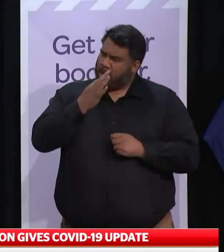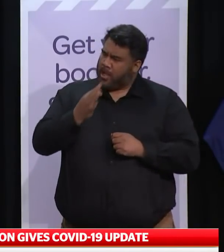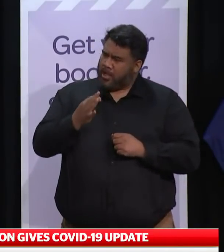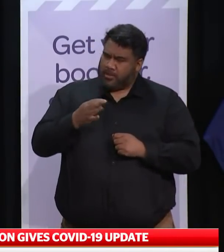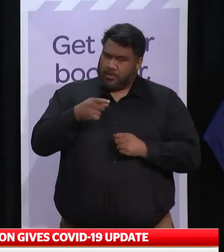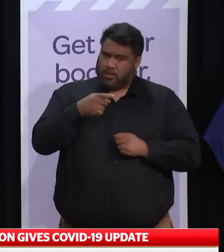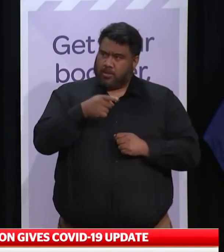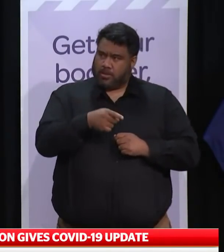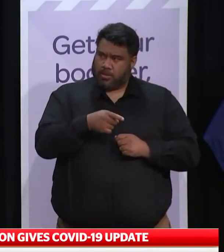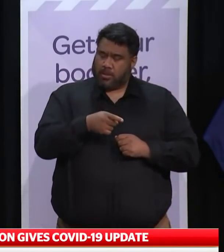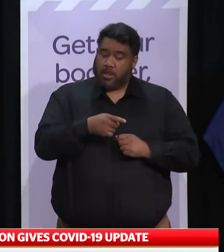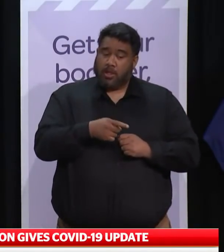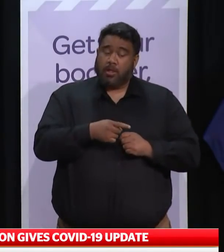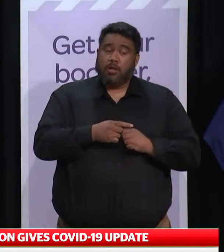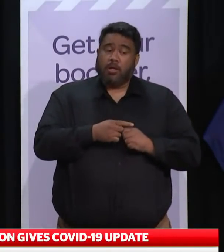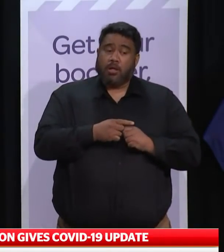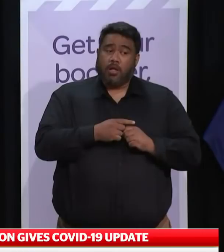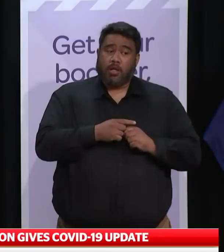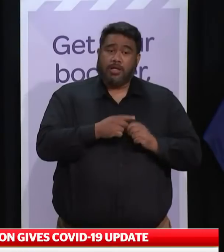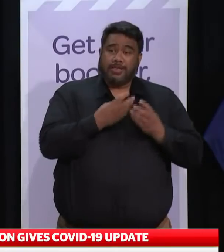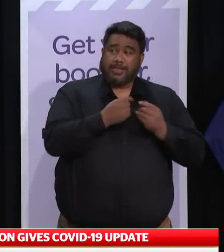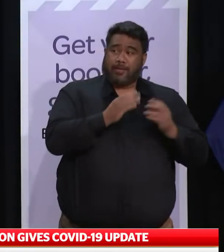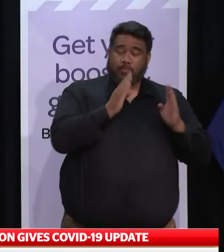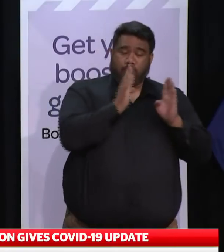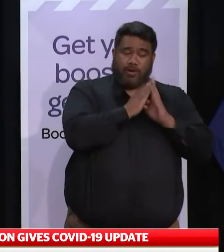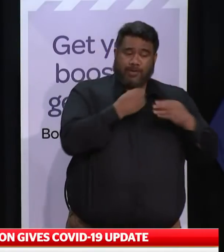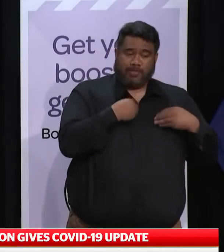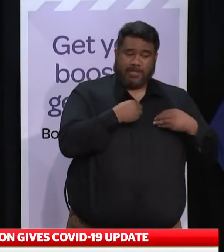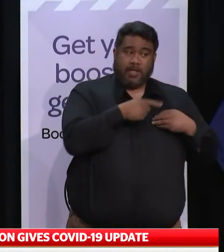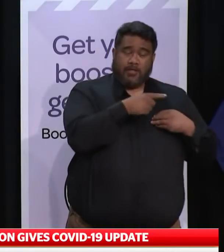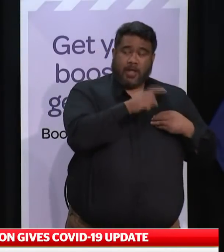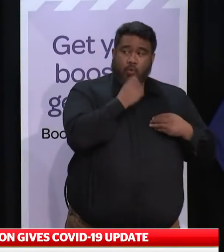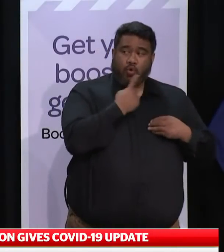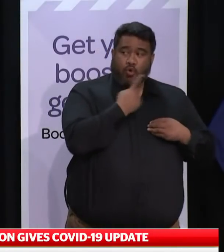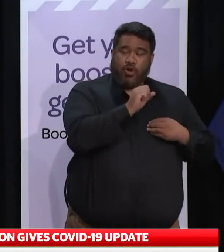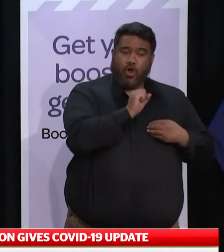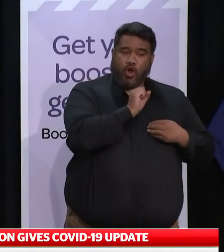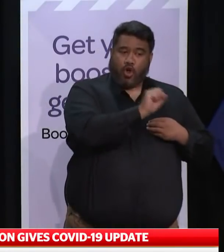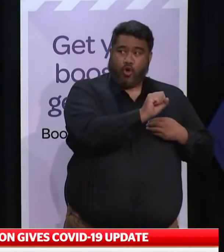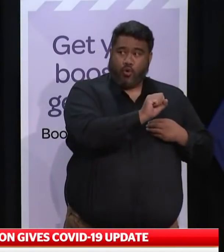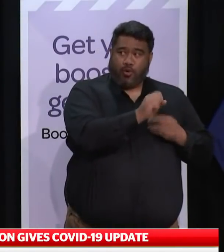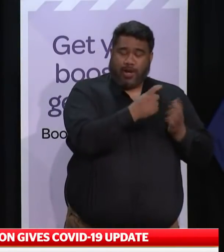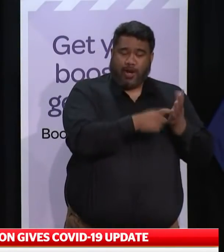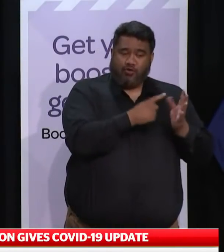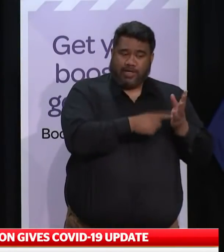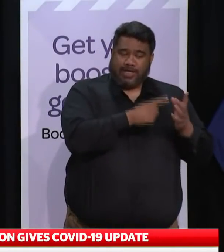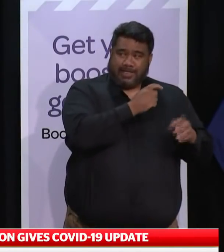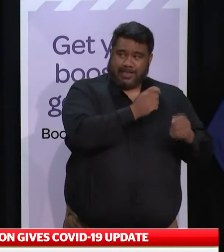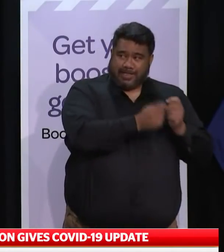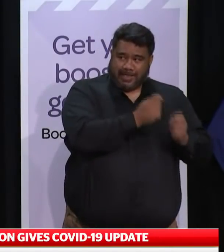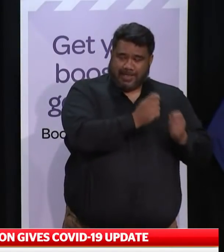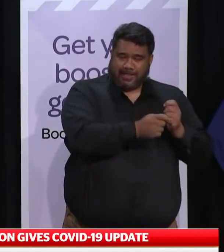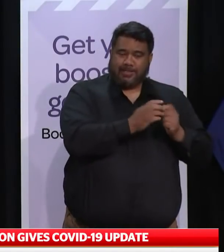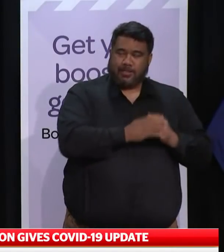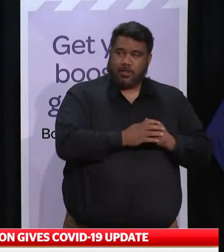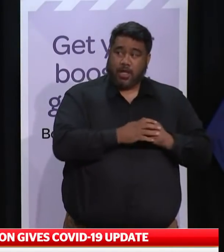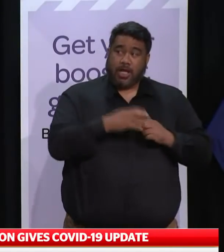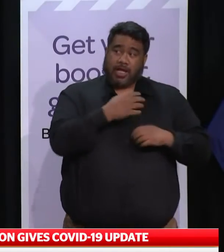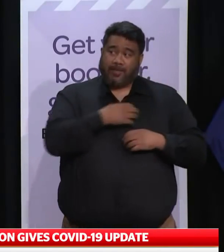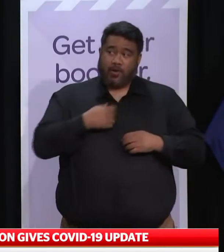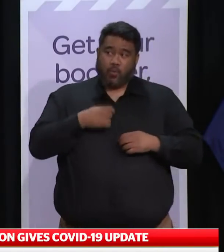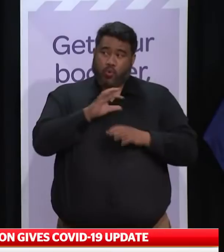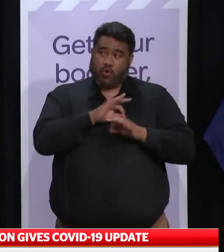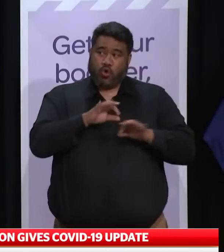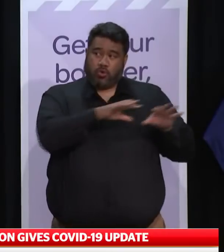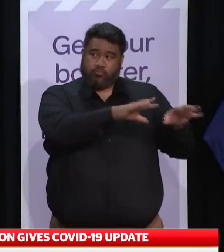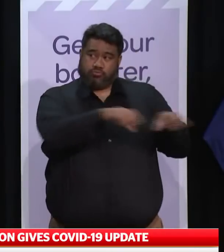no private orders will be affected by the government's action. What, as you'll note in the press release that Minister Nzherald has put out